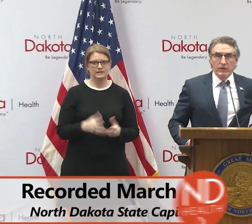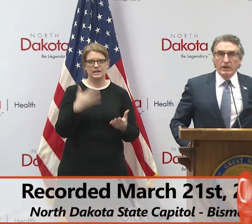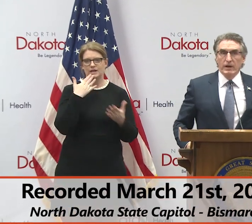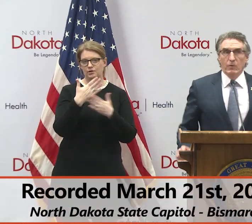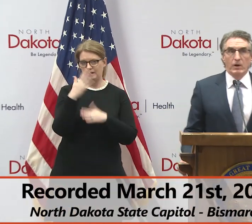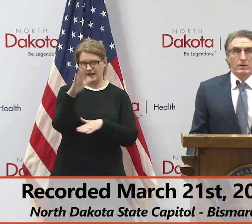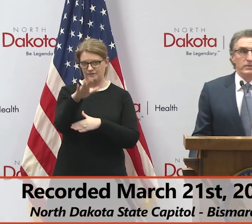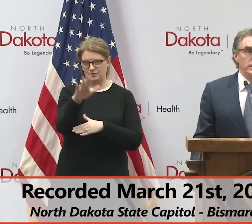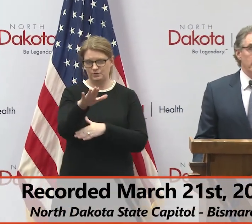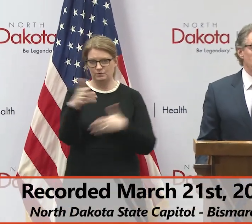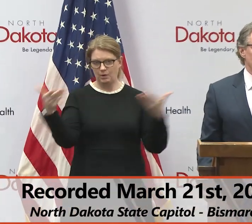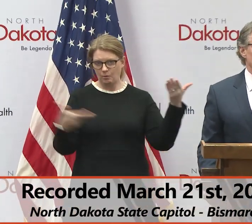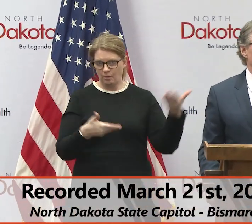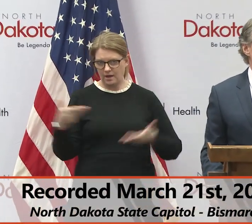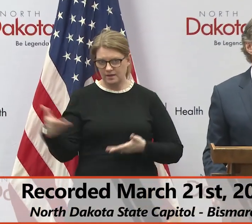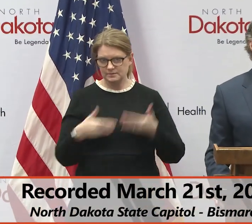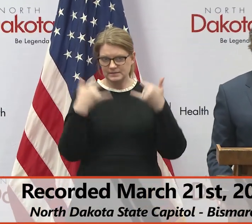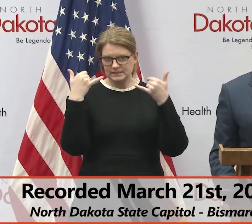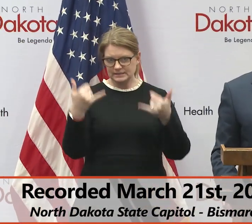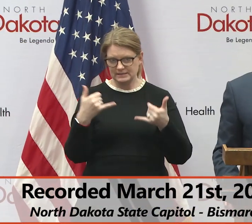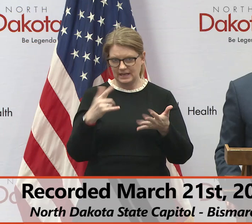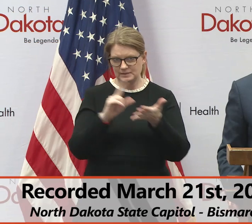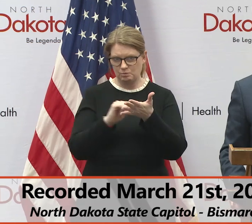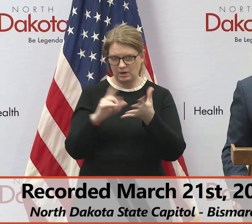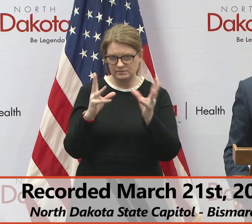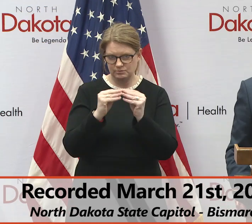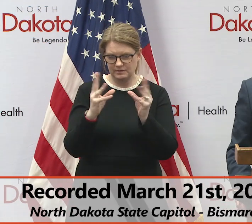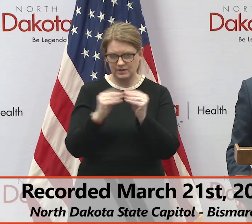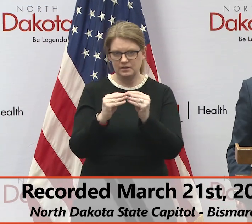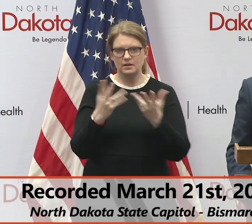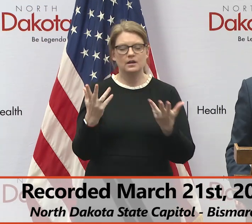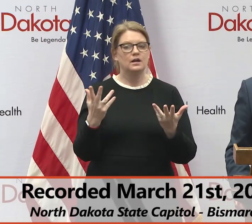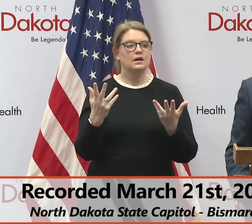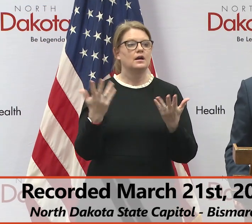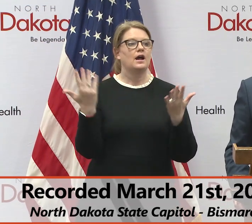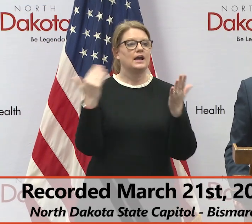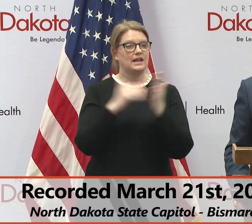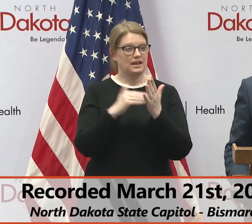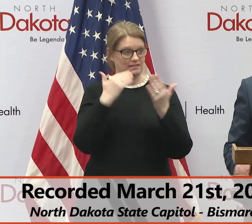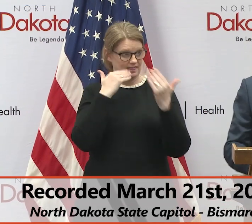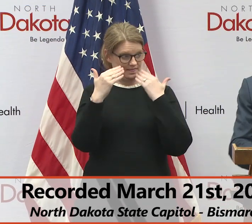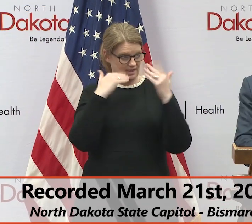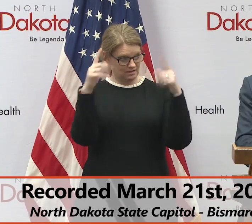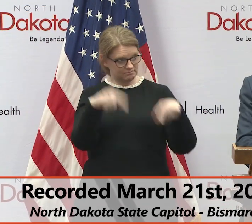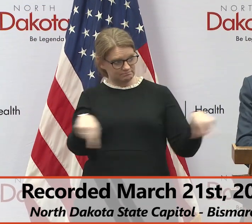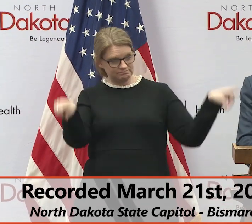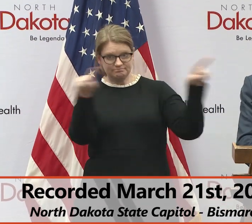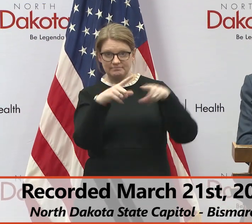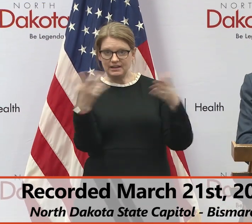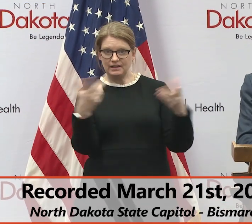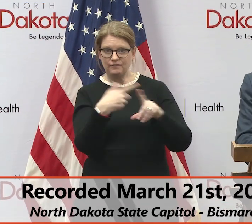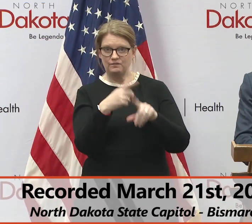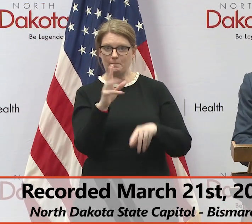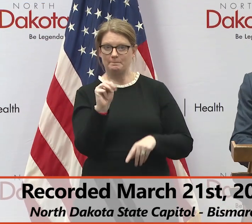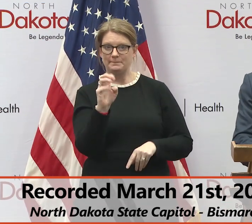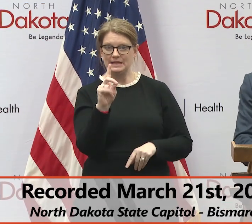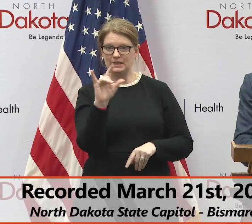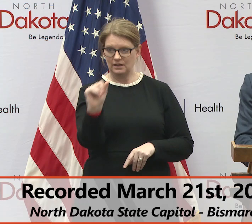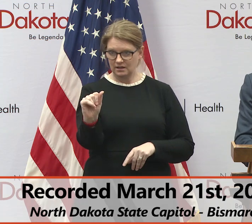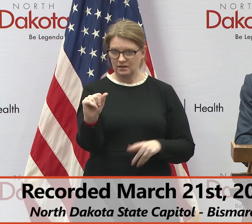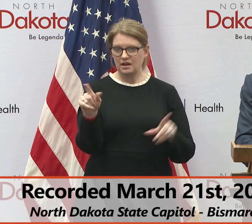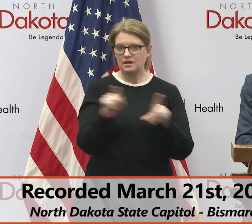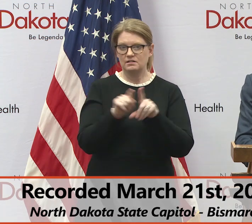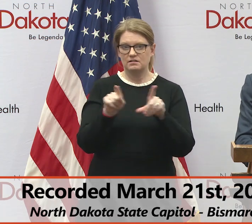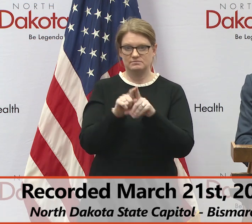Good afternoon and welcome to today's press briefing. Again, thank you for those here from the media that are here, and thanks for all